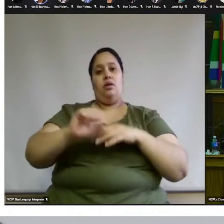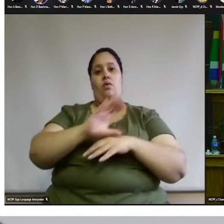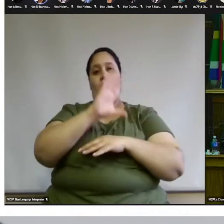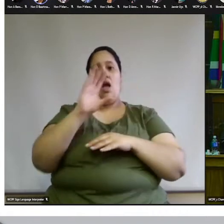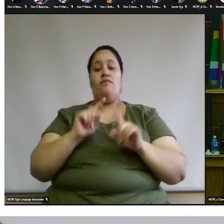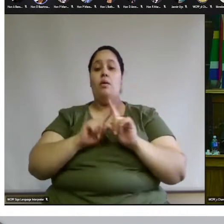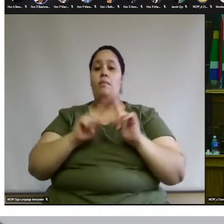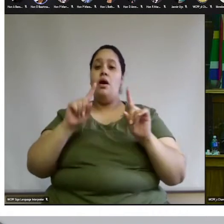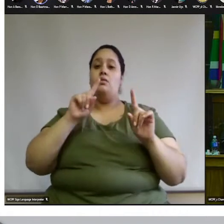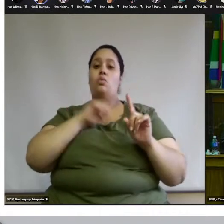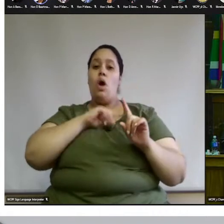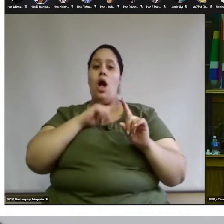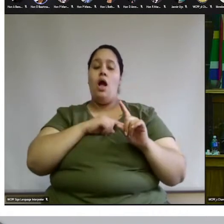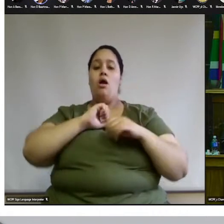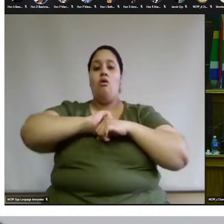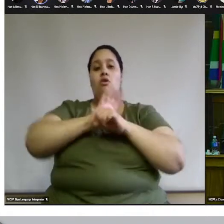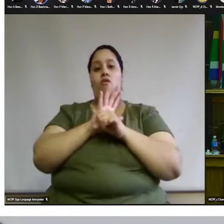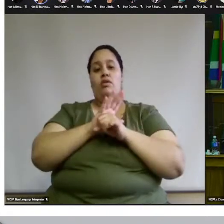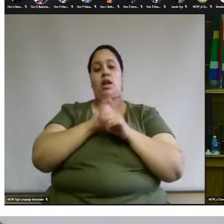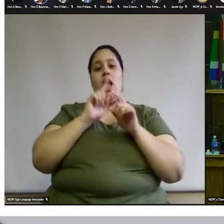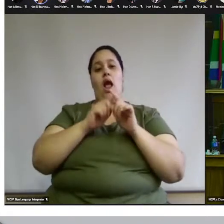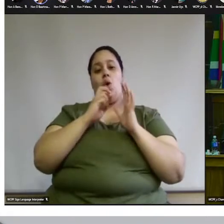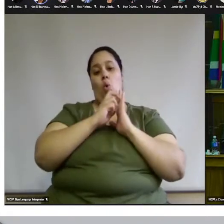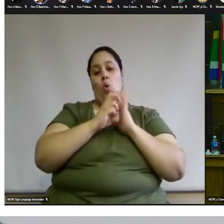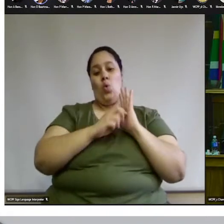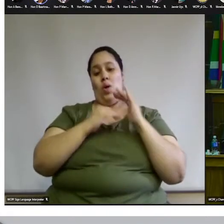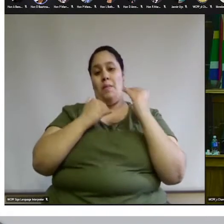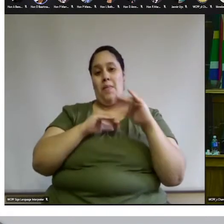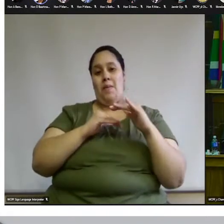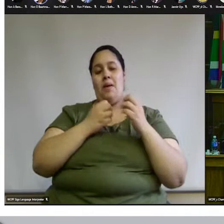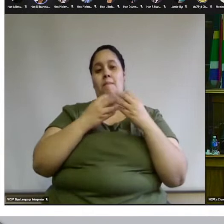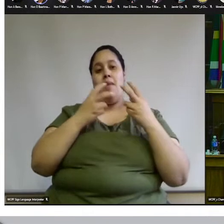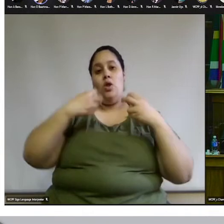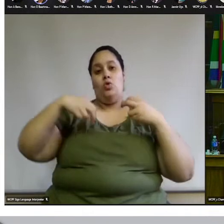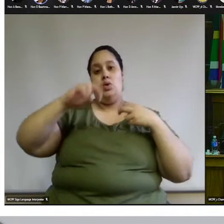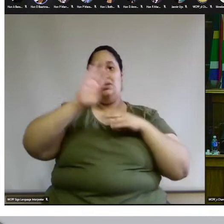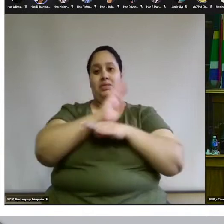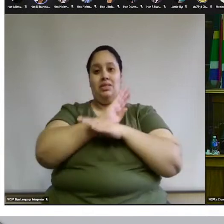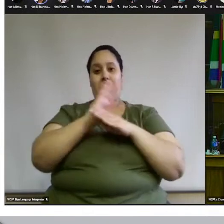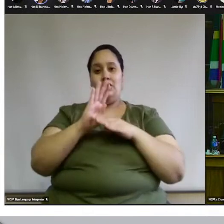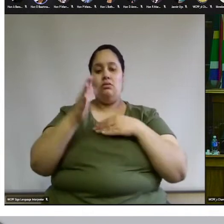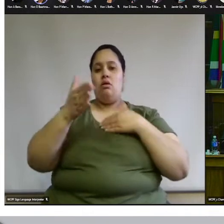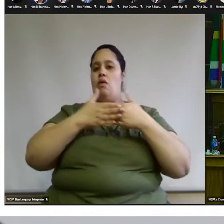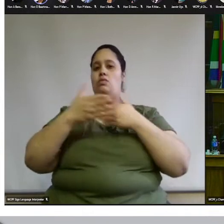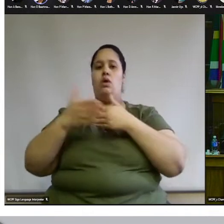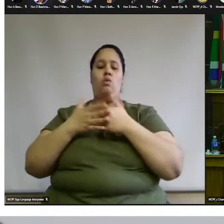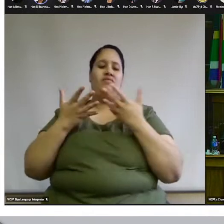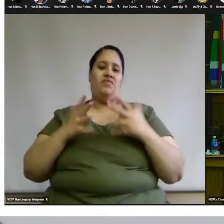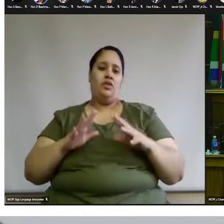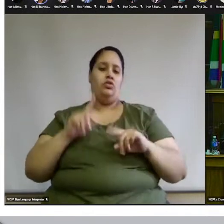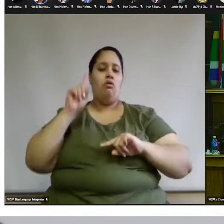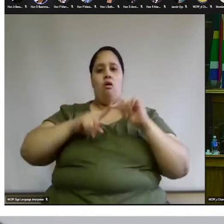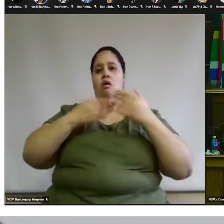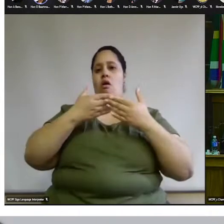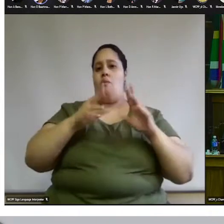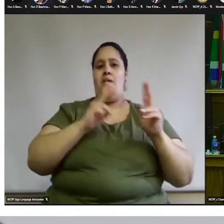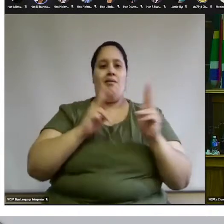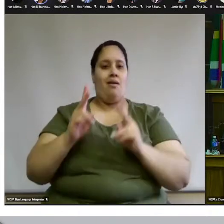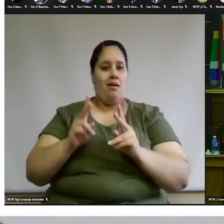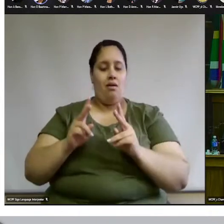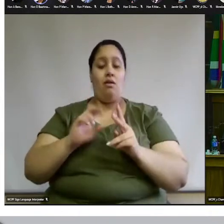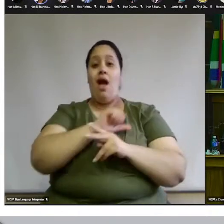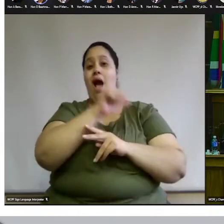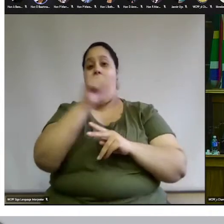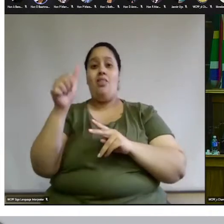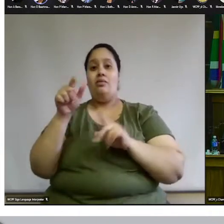the COVID-19 pandemic and related regulations, many tourism businesses have already shut their doors and may never open again. Others